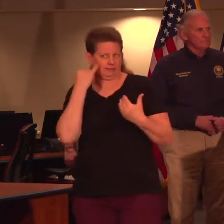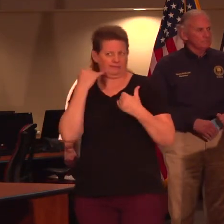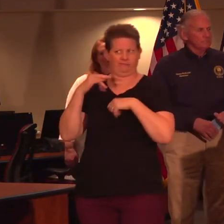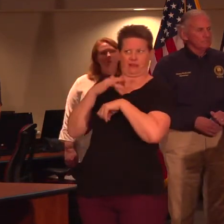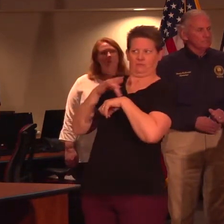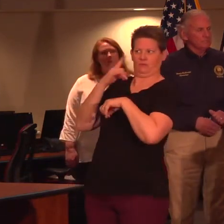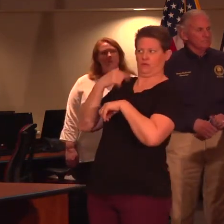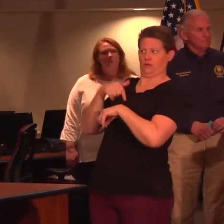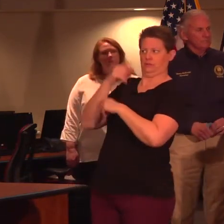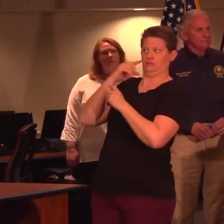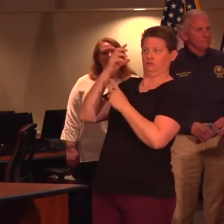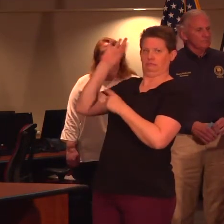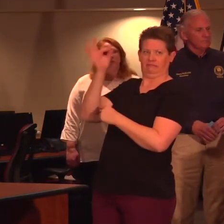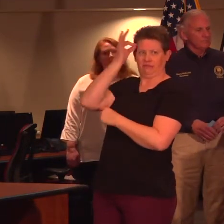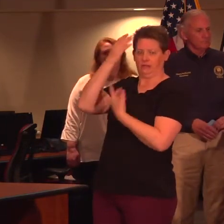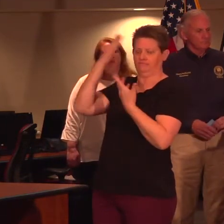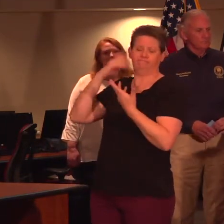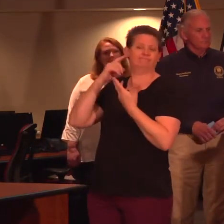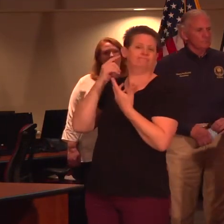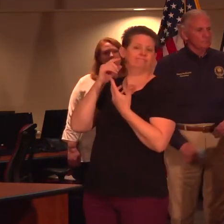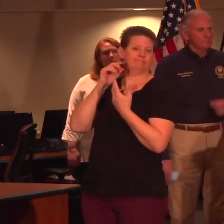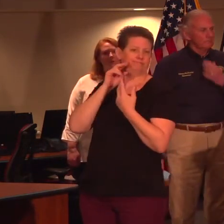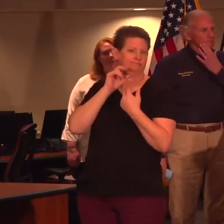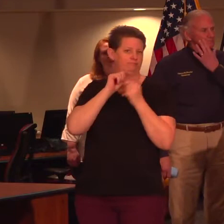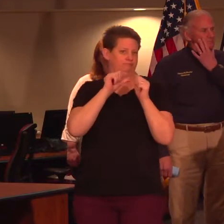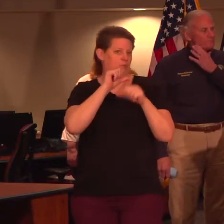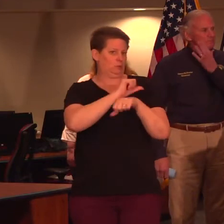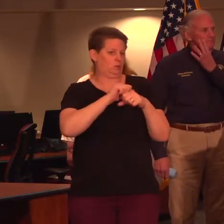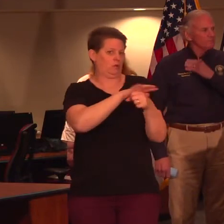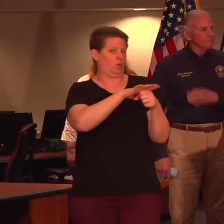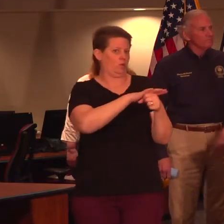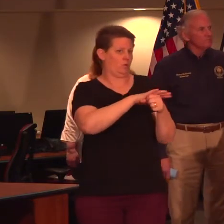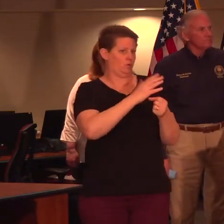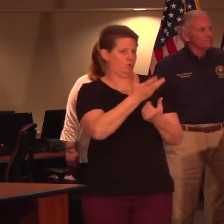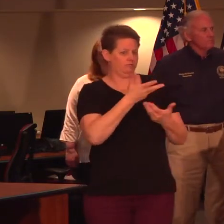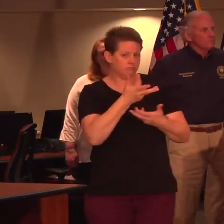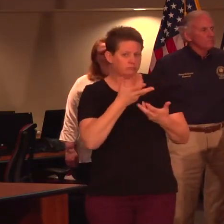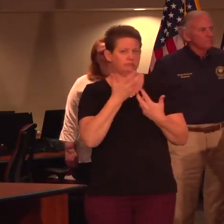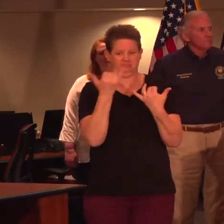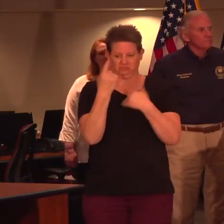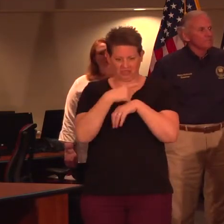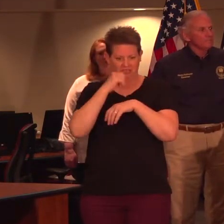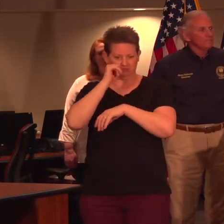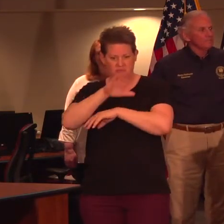federal assistance, but we'll continue working with the local authorities, today, tonight,